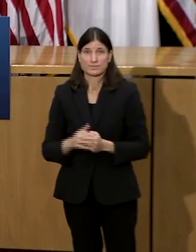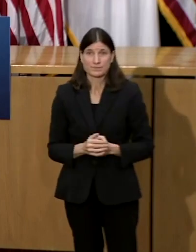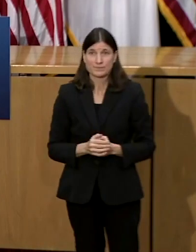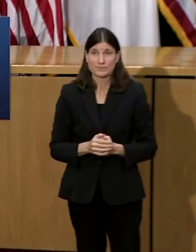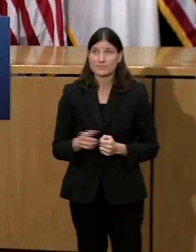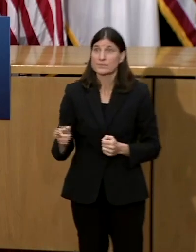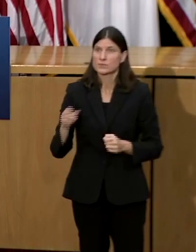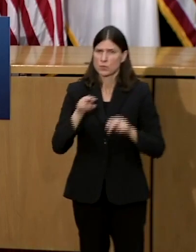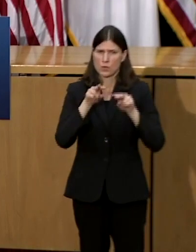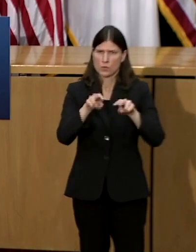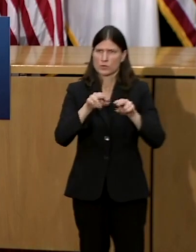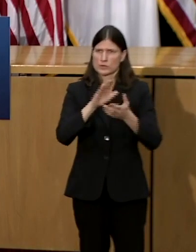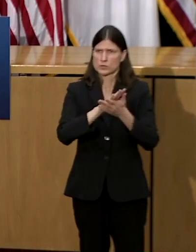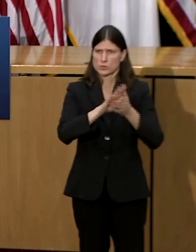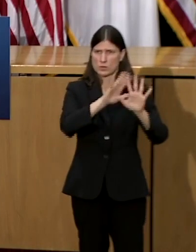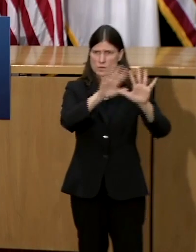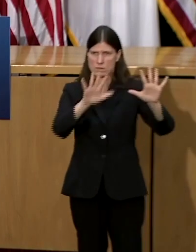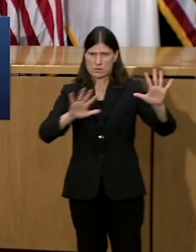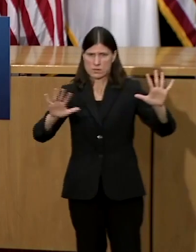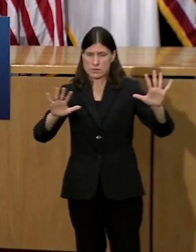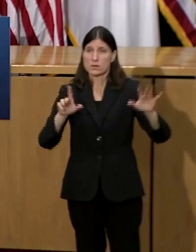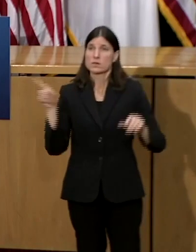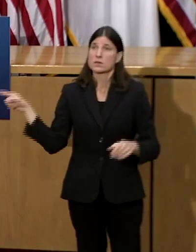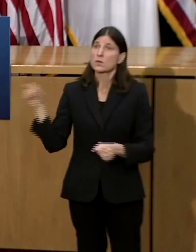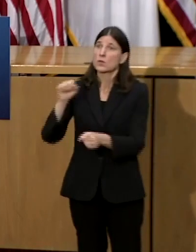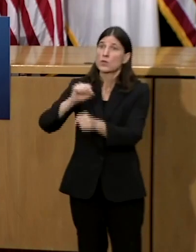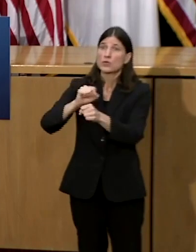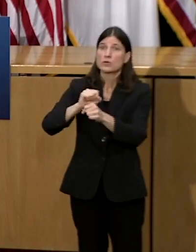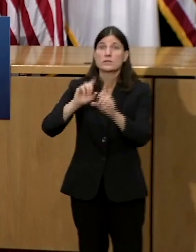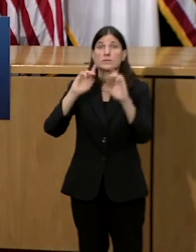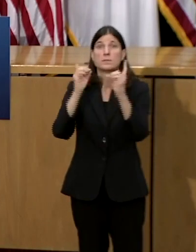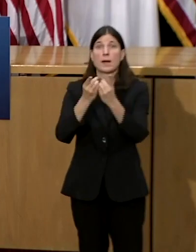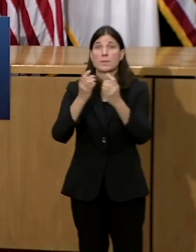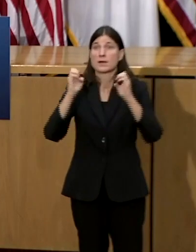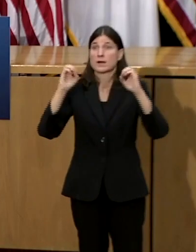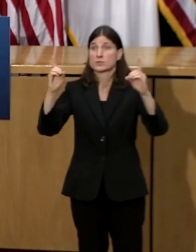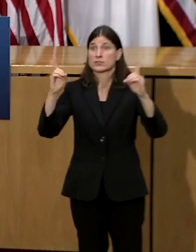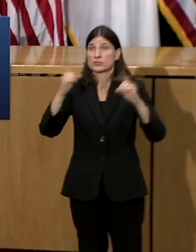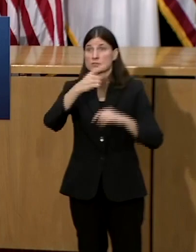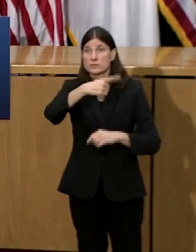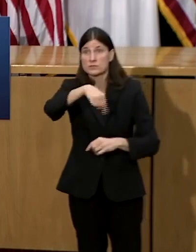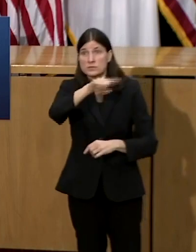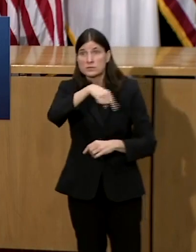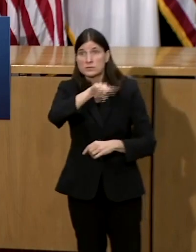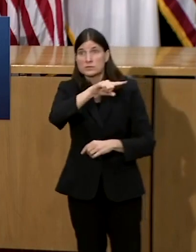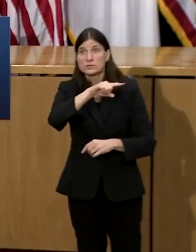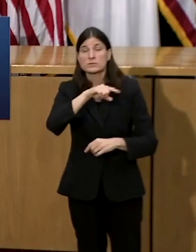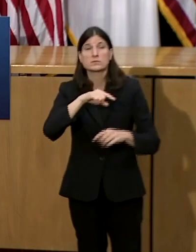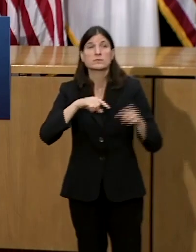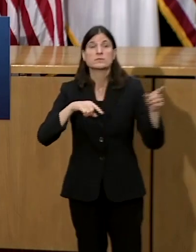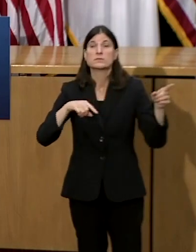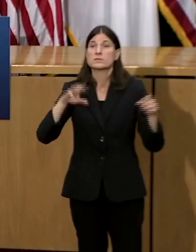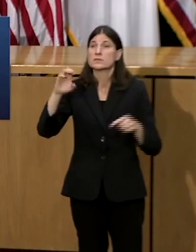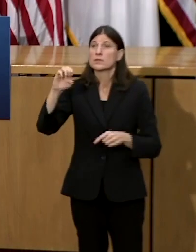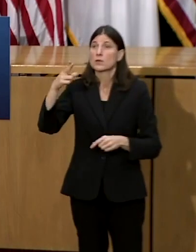strategies to reduce in-school health risks and to enable as many children as possible to attend